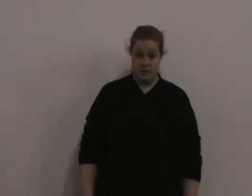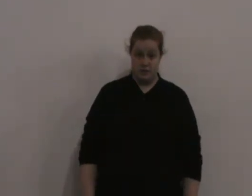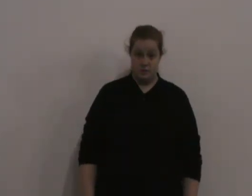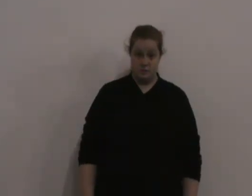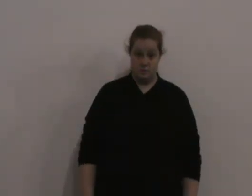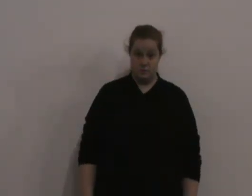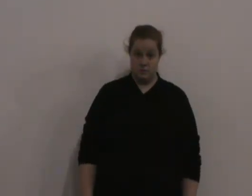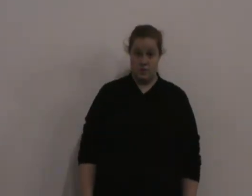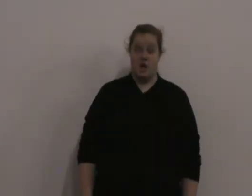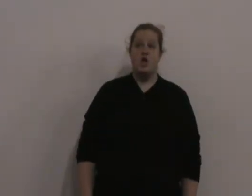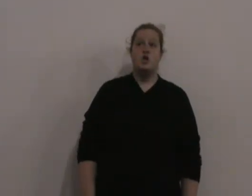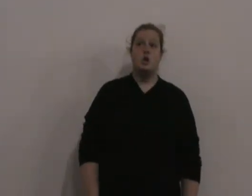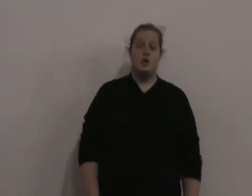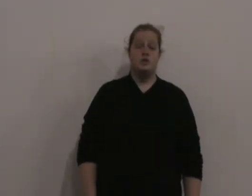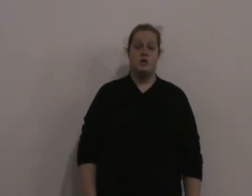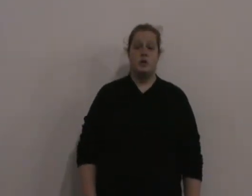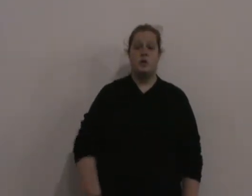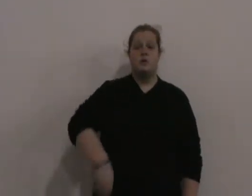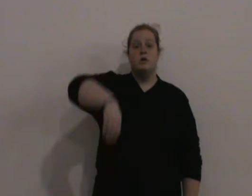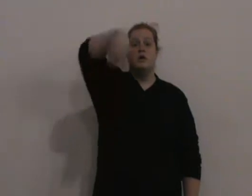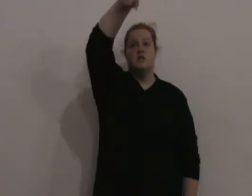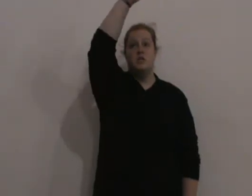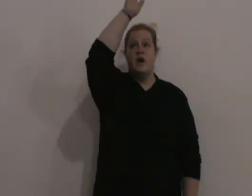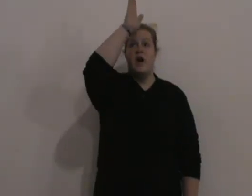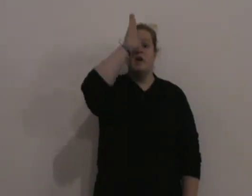it, you're going to go God